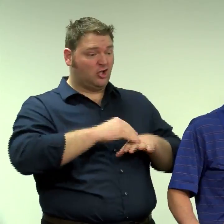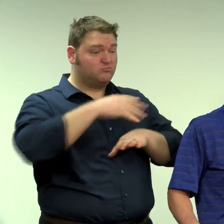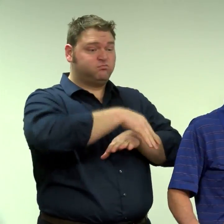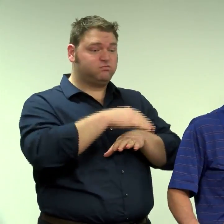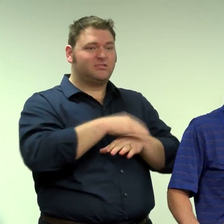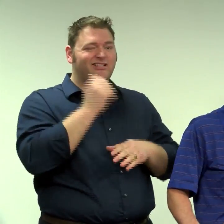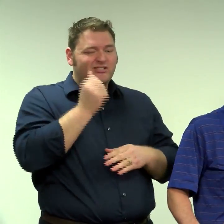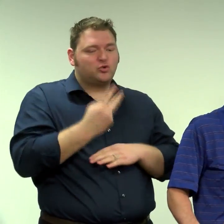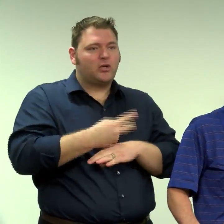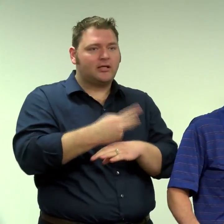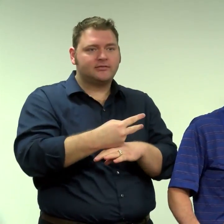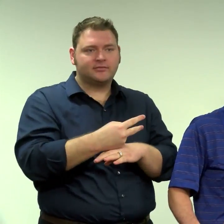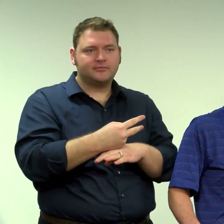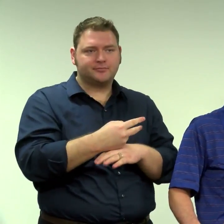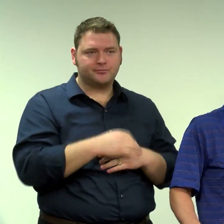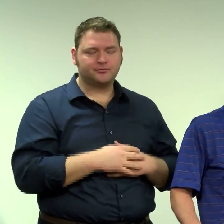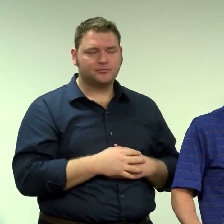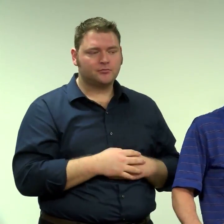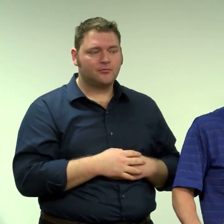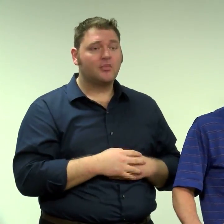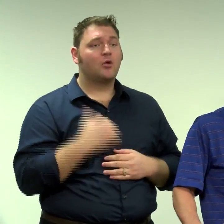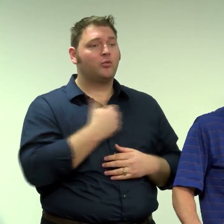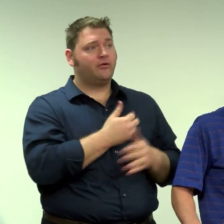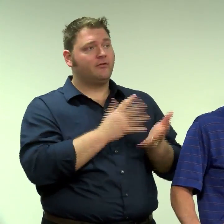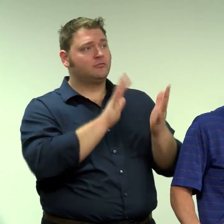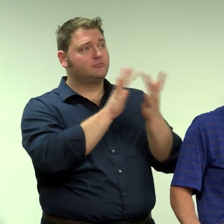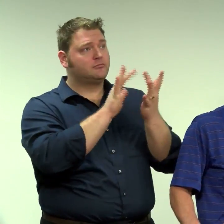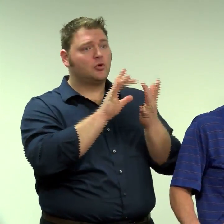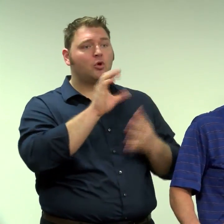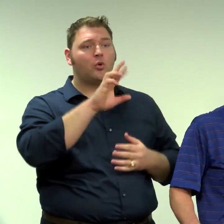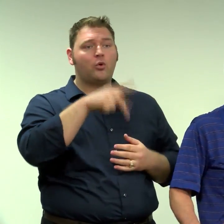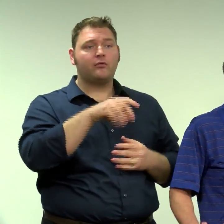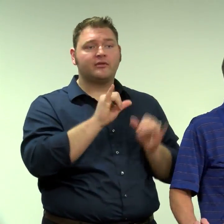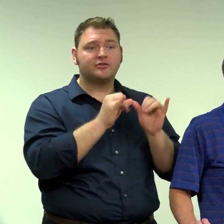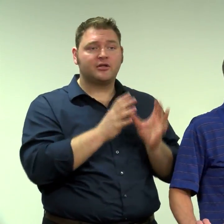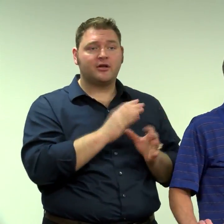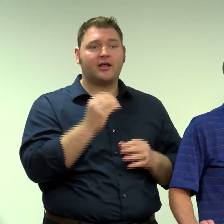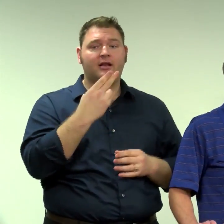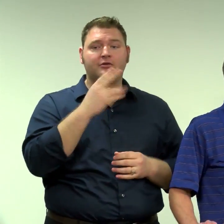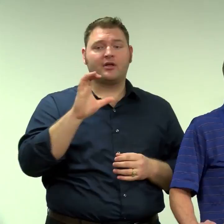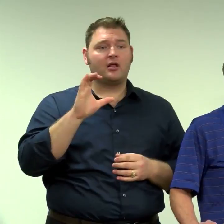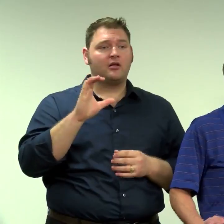the Corps of Engineers as well as with Harris County Flood Control District to get a better